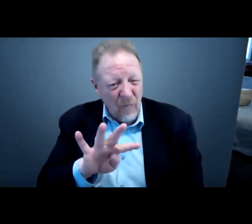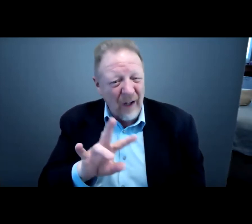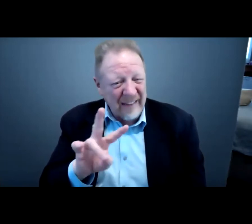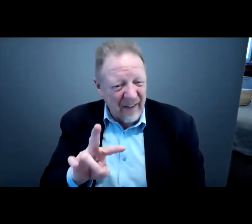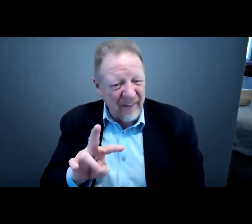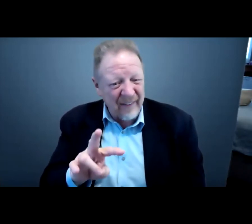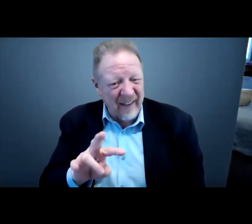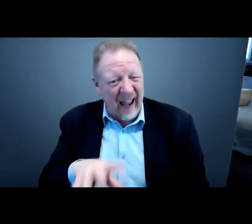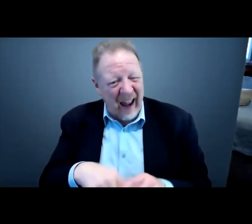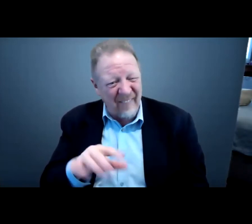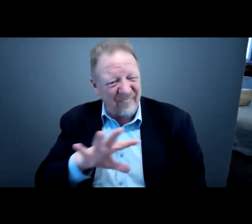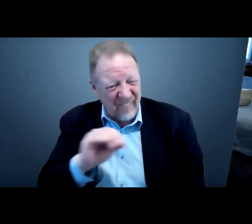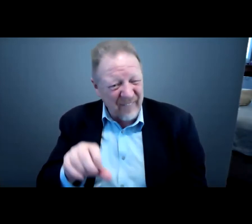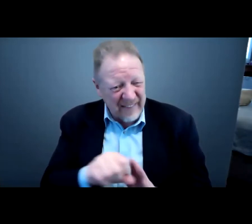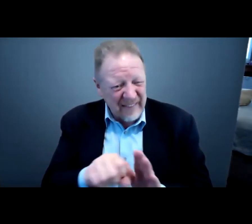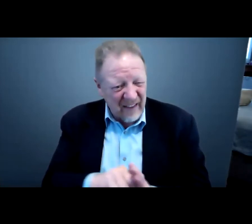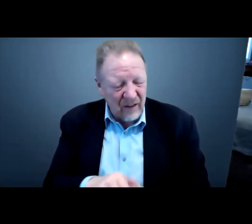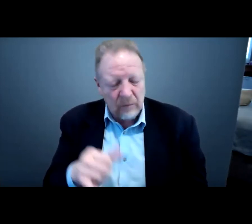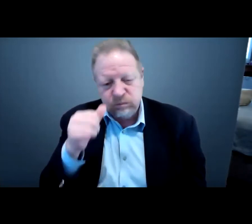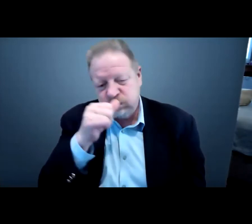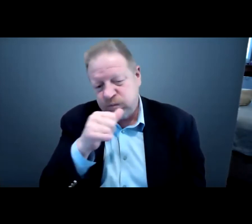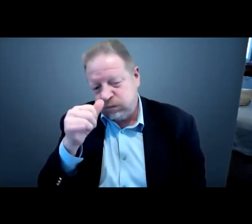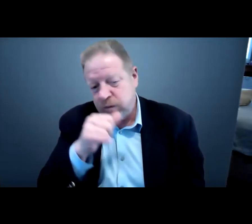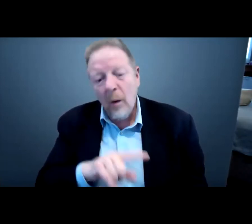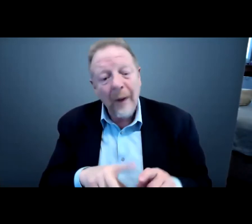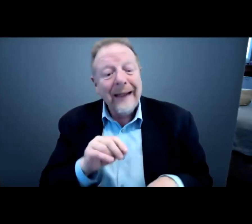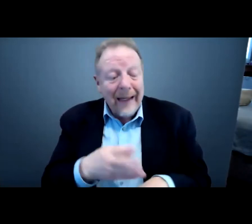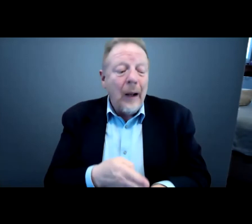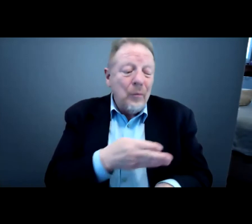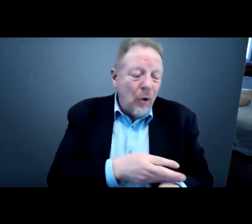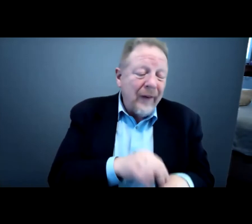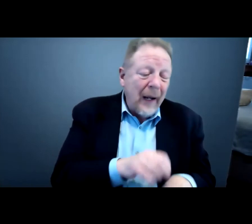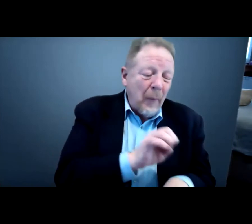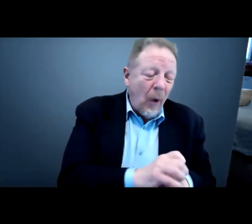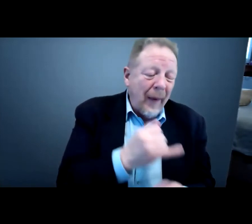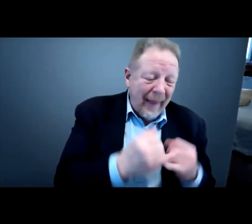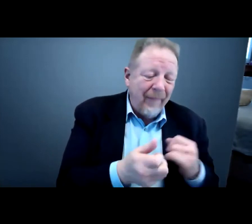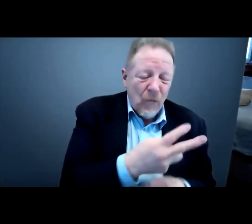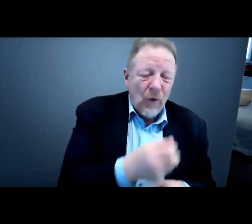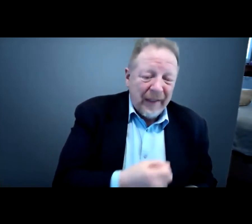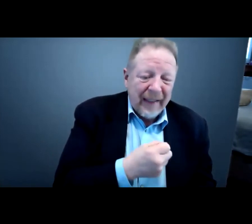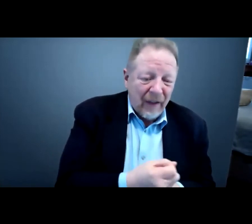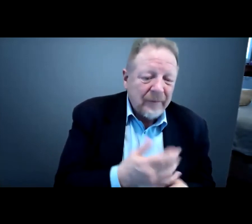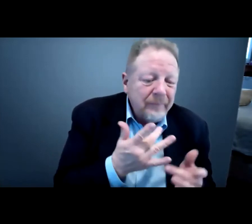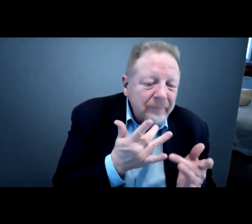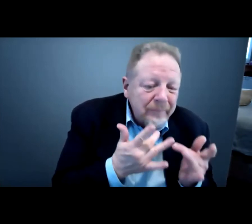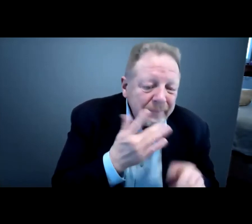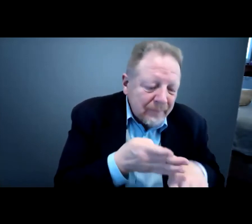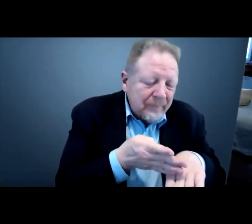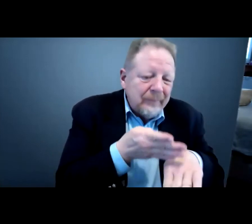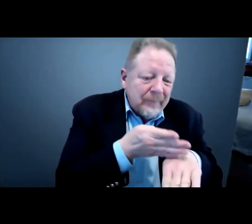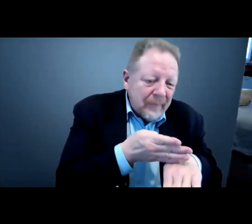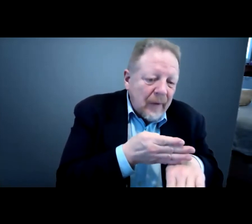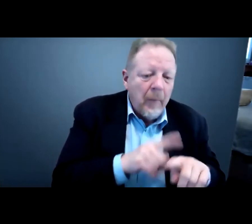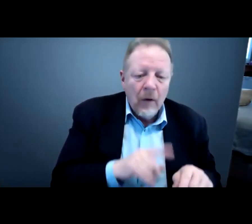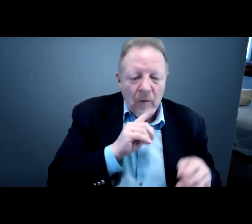states. So we have improved in the employment in the last few years, and we were at the